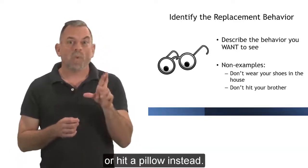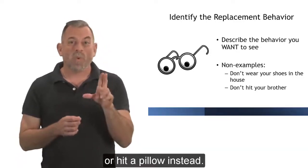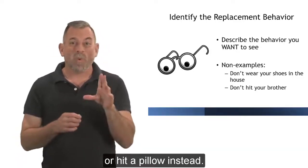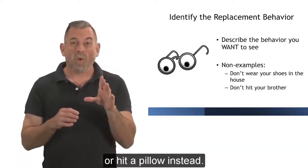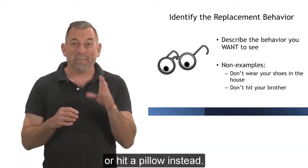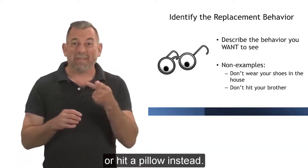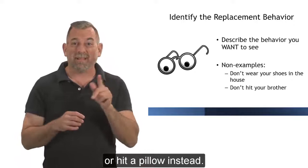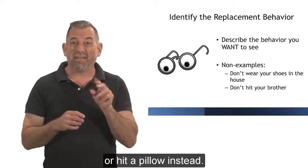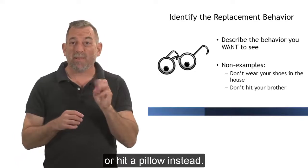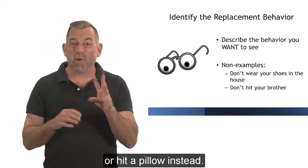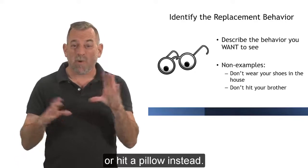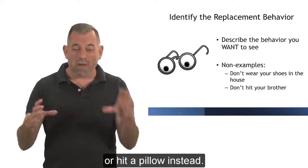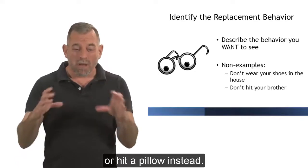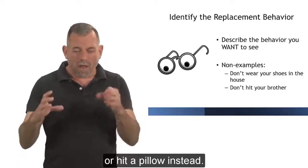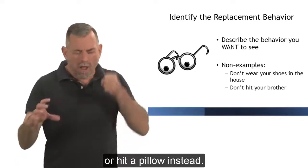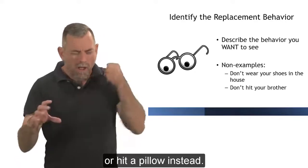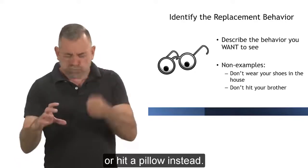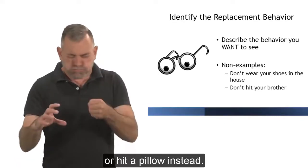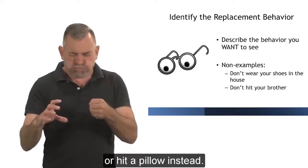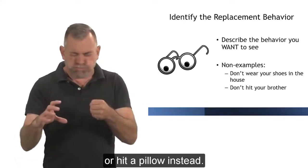or hit a pillow instead.